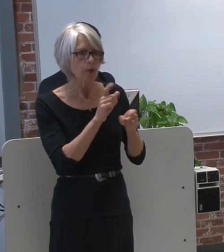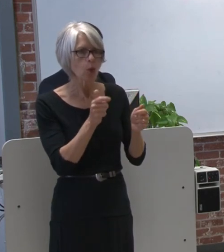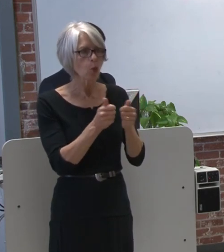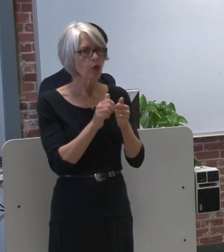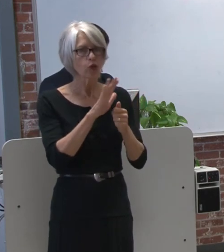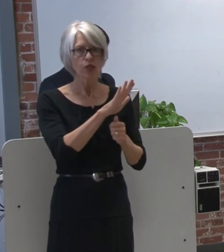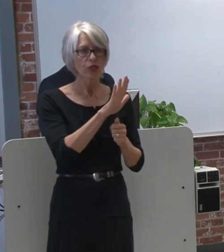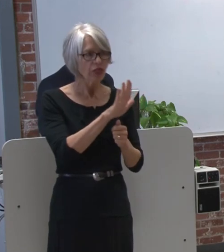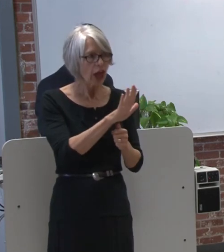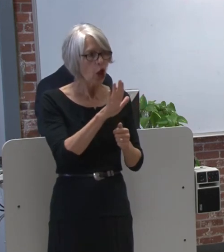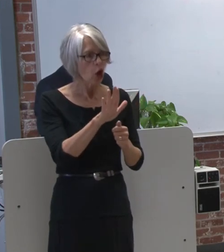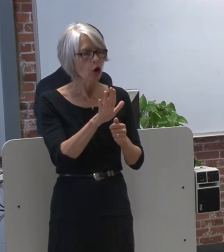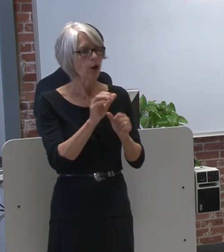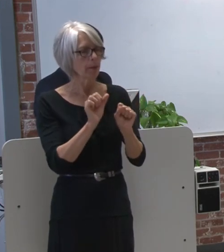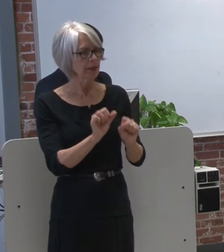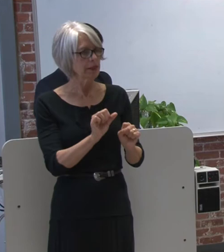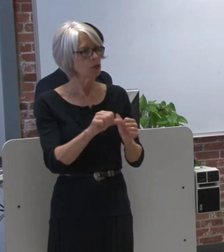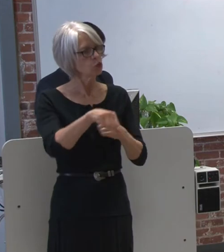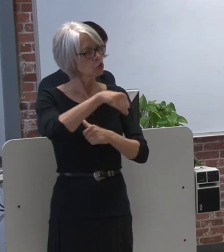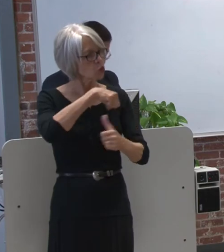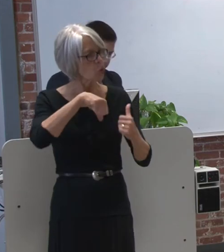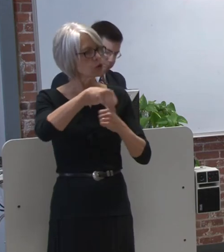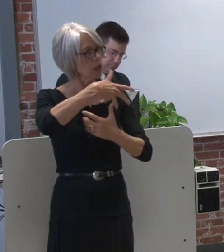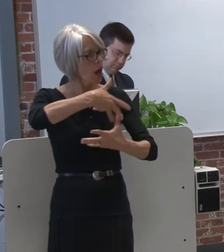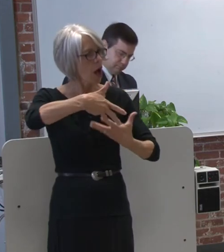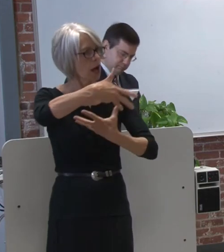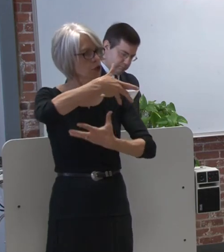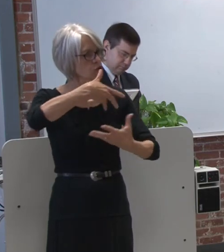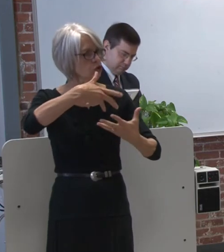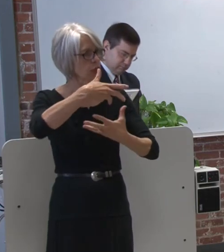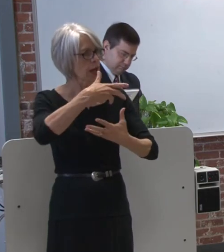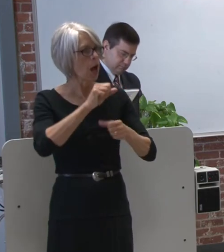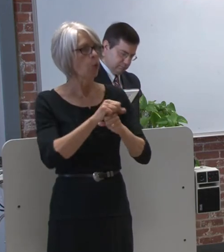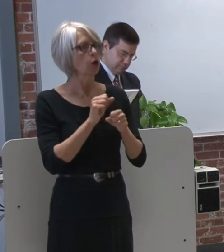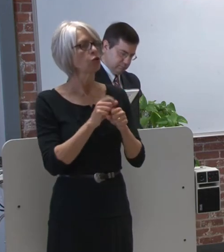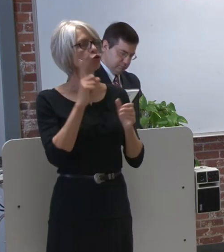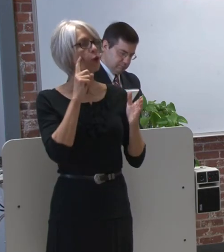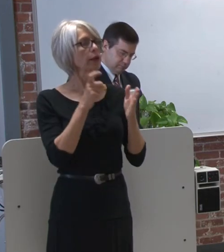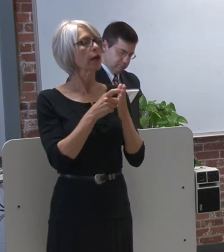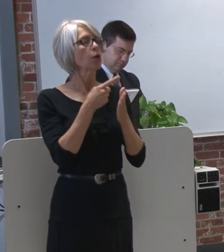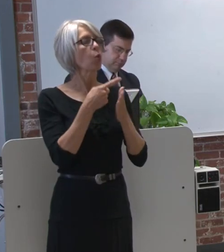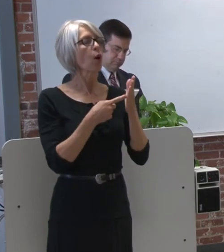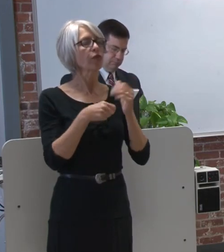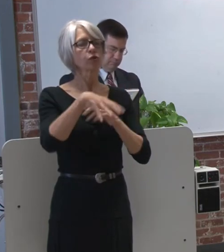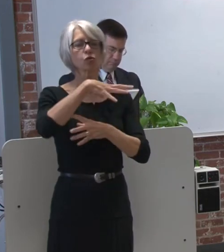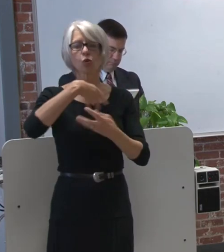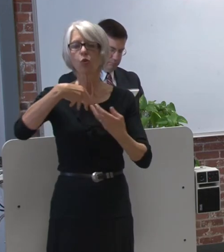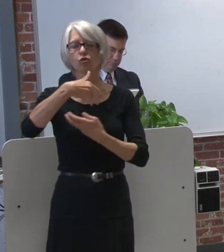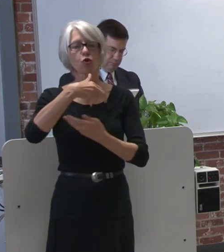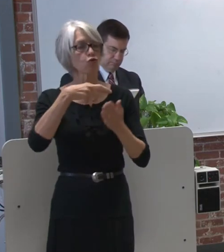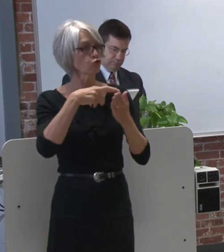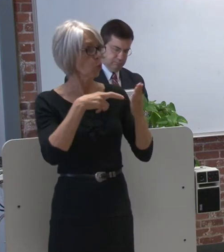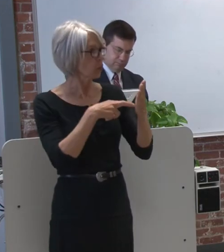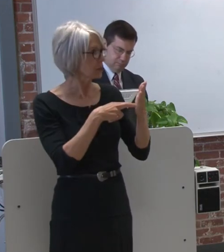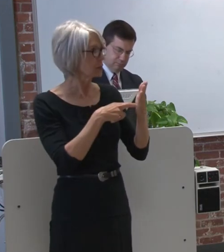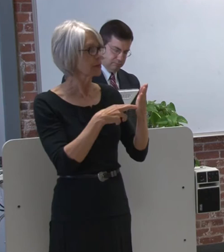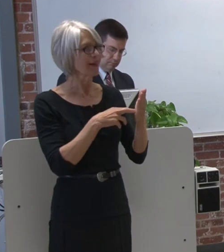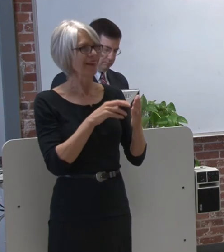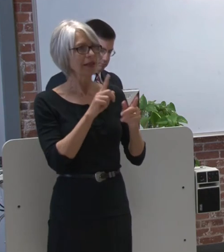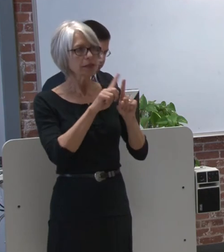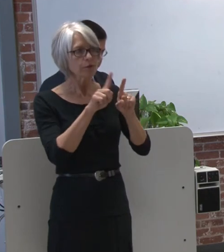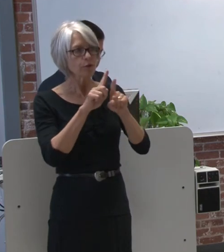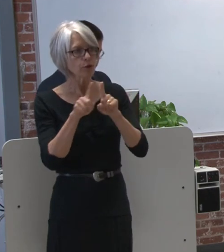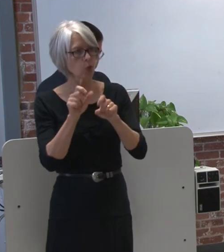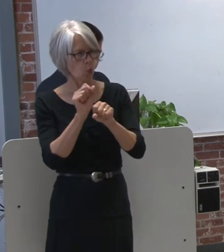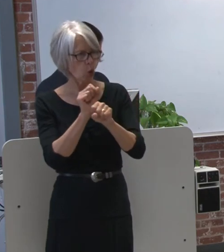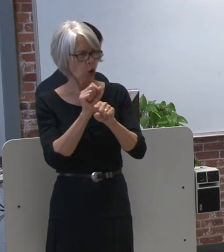to their ability to, you know, recognize what the social mores of their particular work culture is. And I